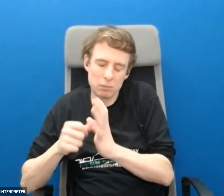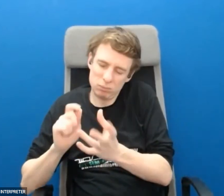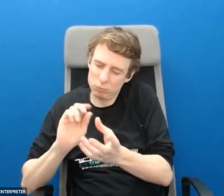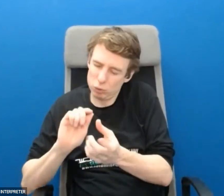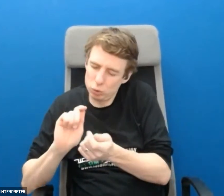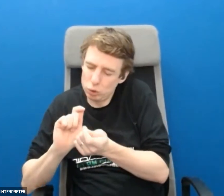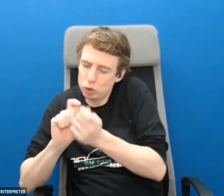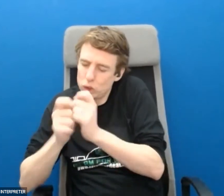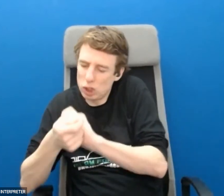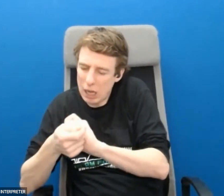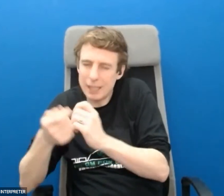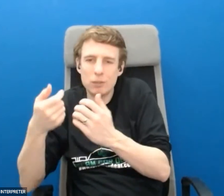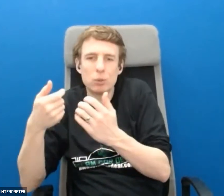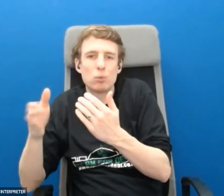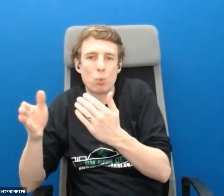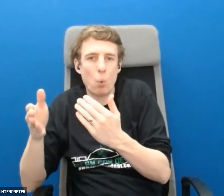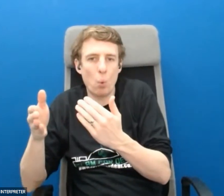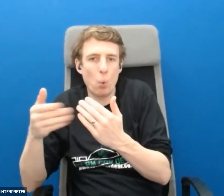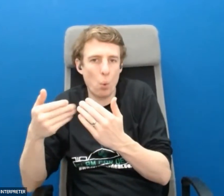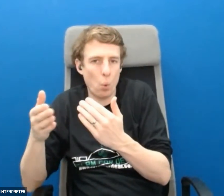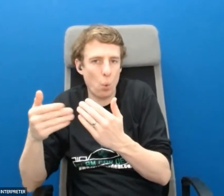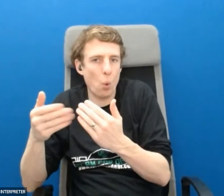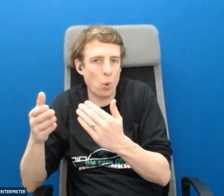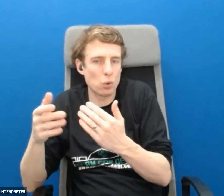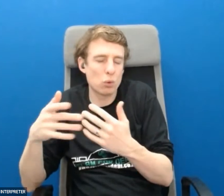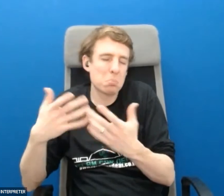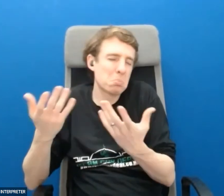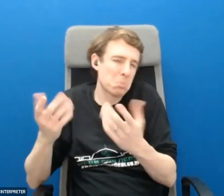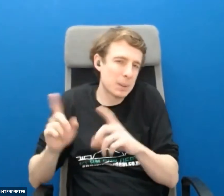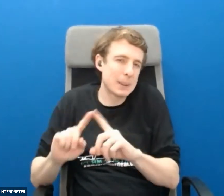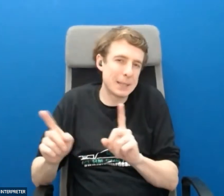thing to another. And